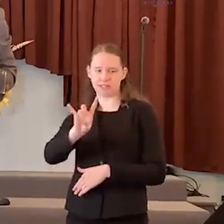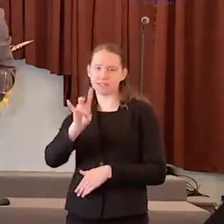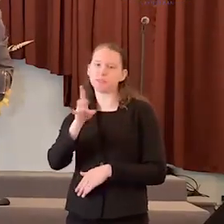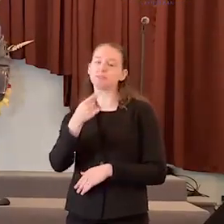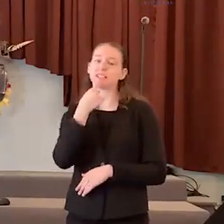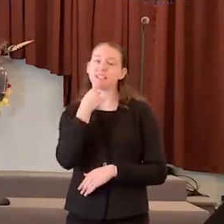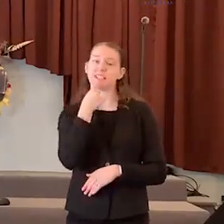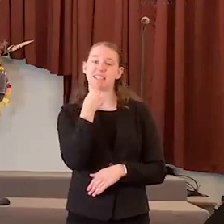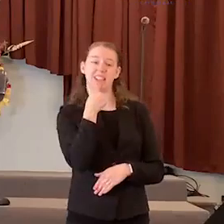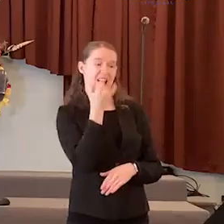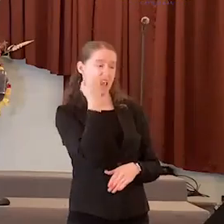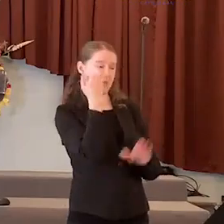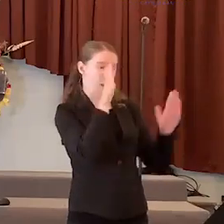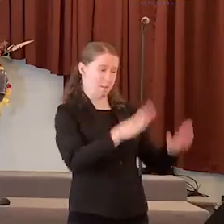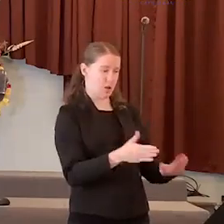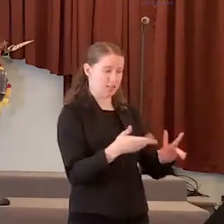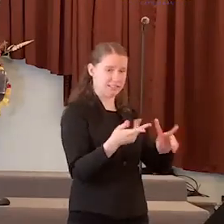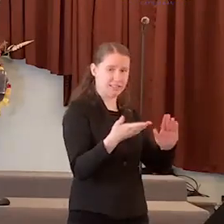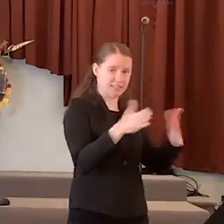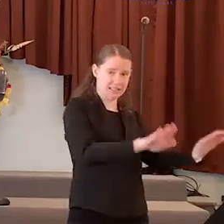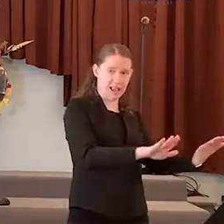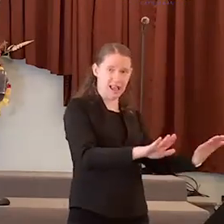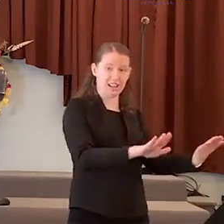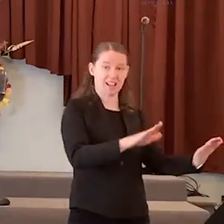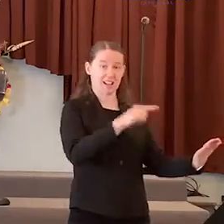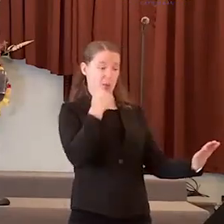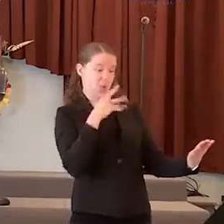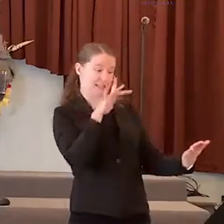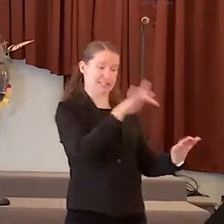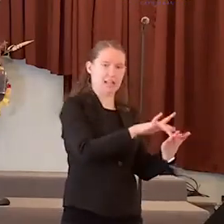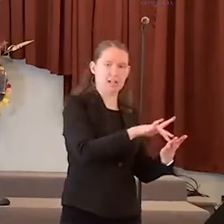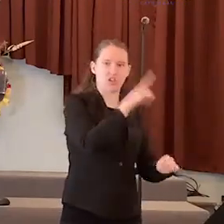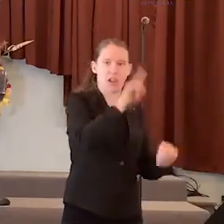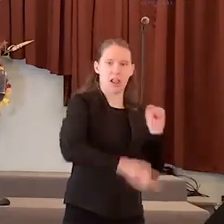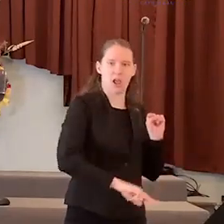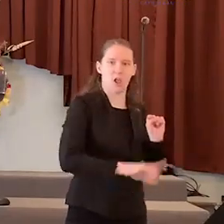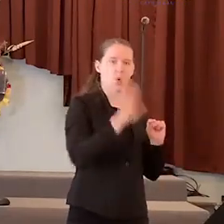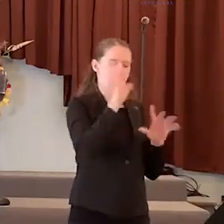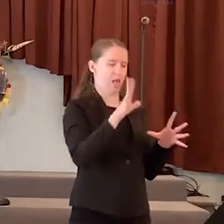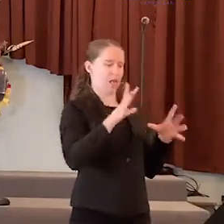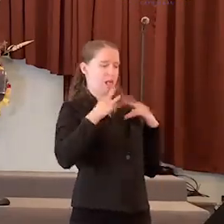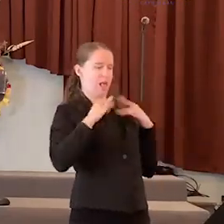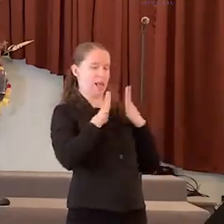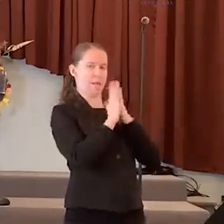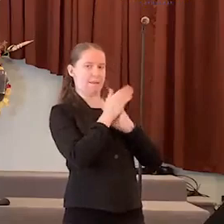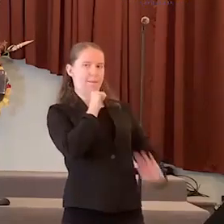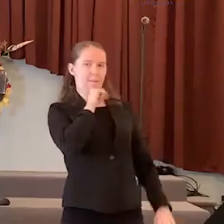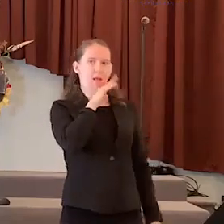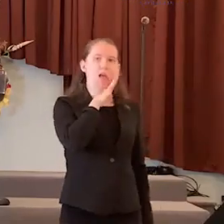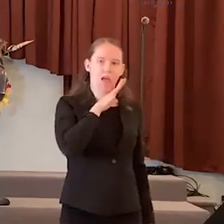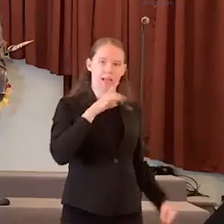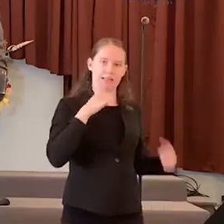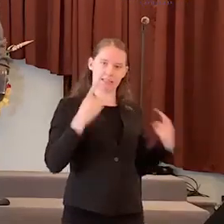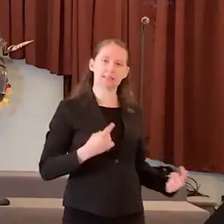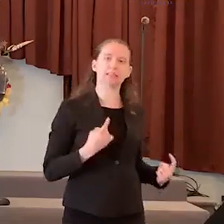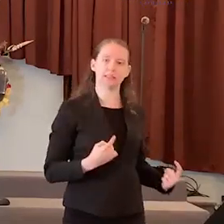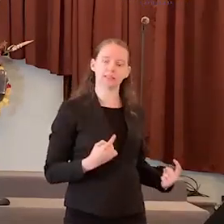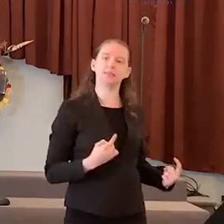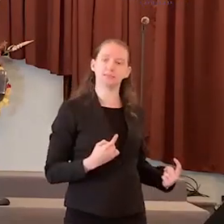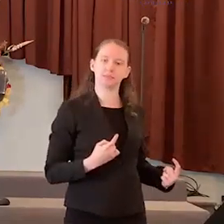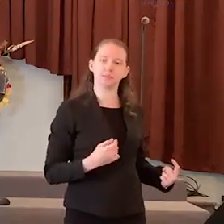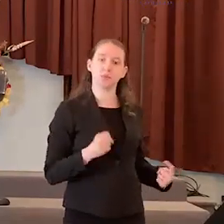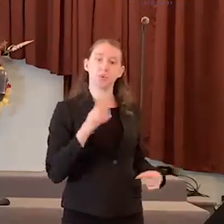not even a relative or anyone close to him, lest he defile himself and become unclean. The church